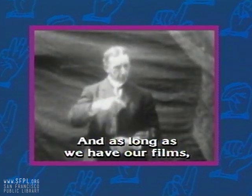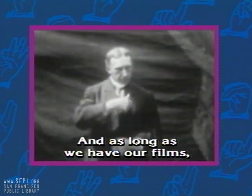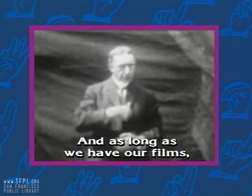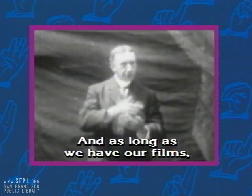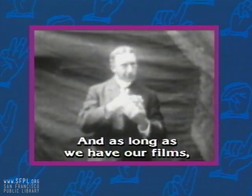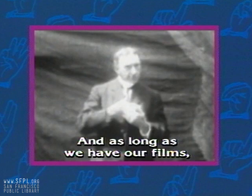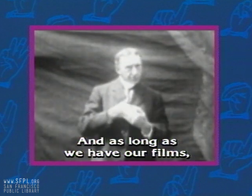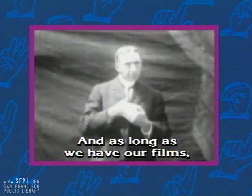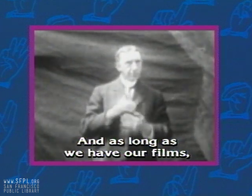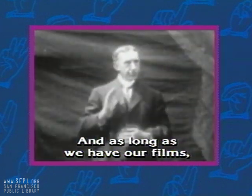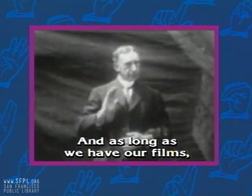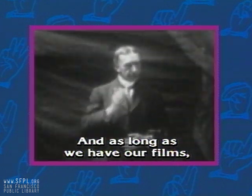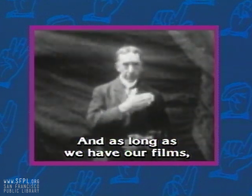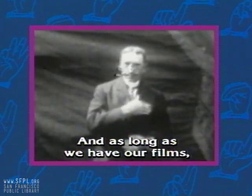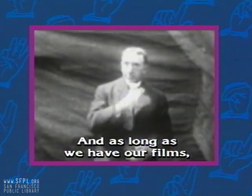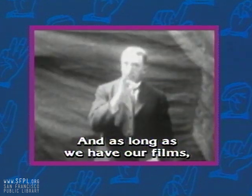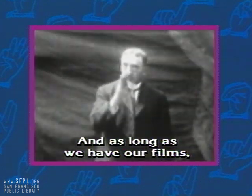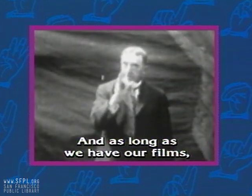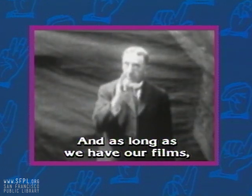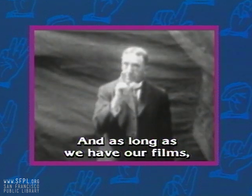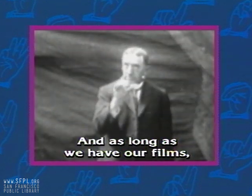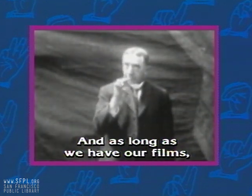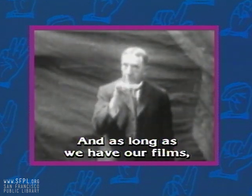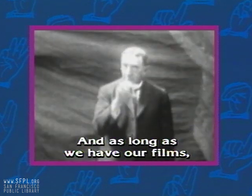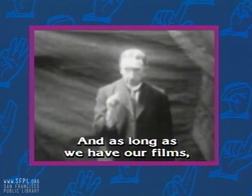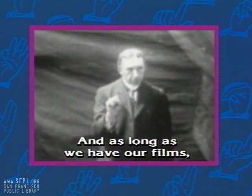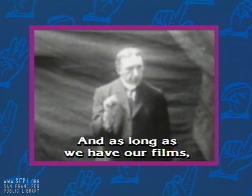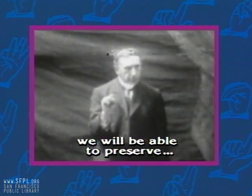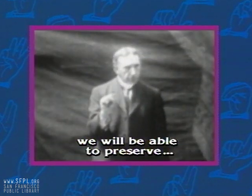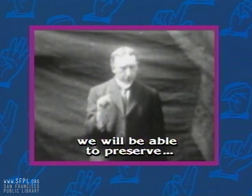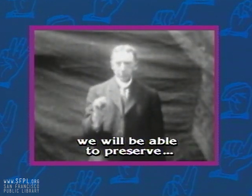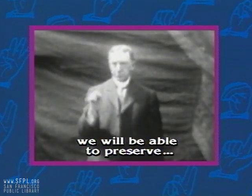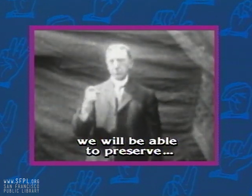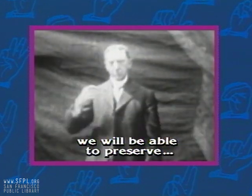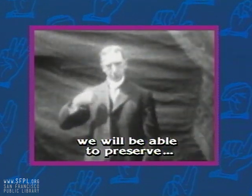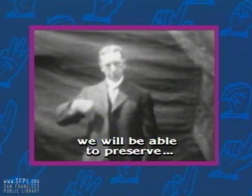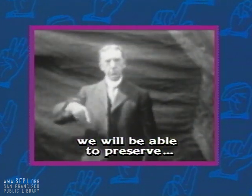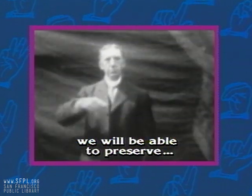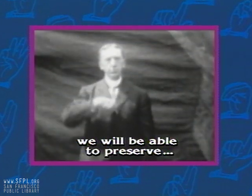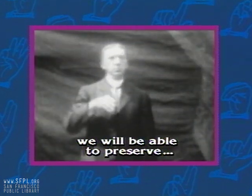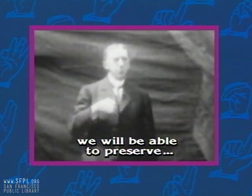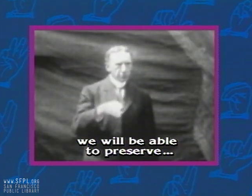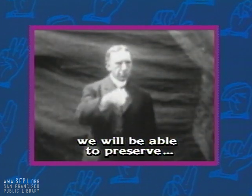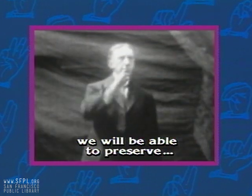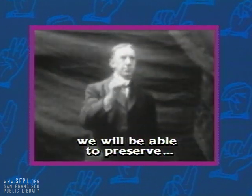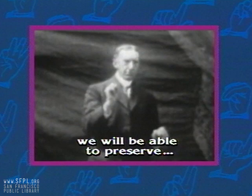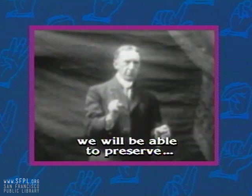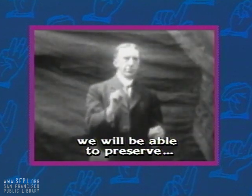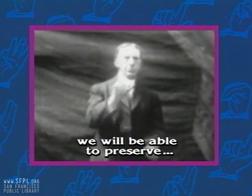And as long as we have our films, we will be